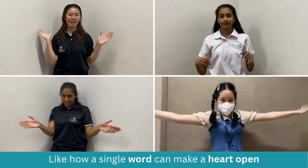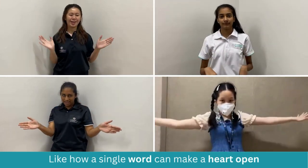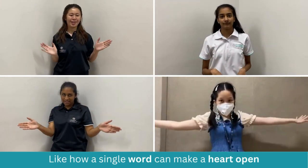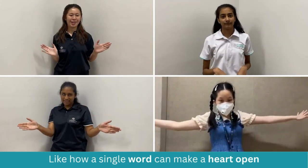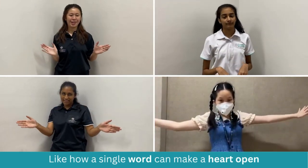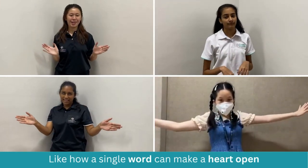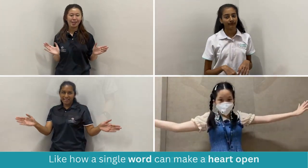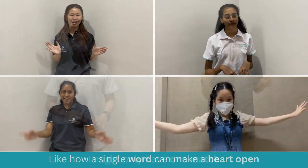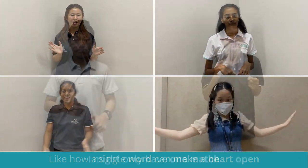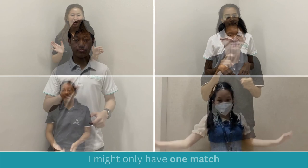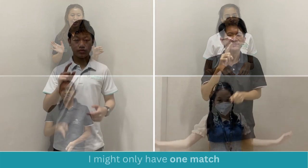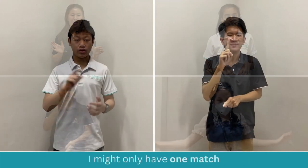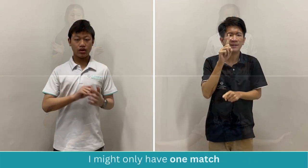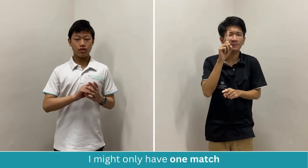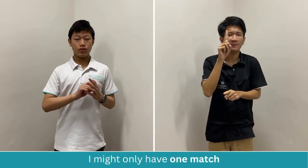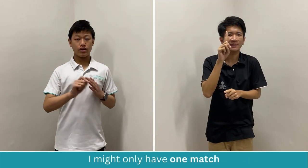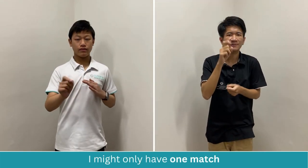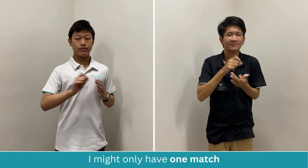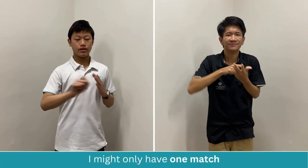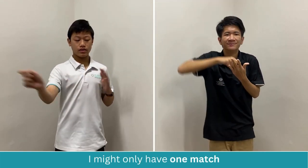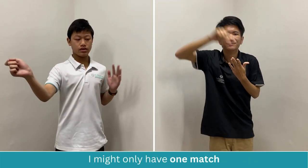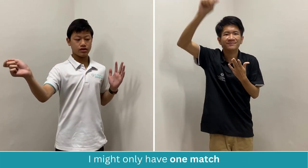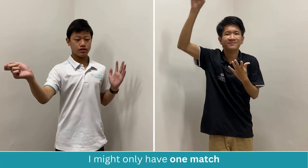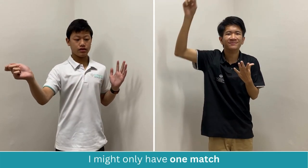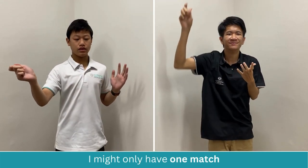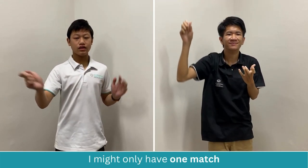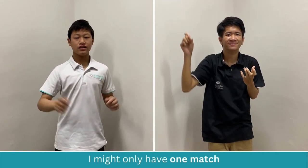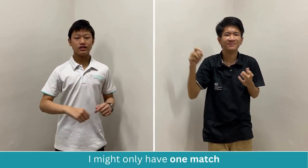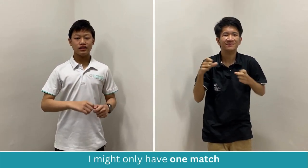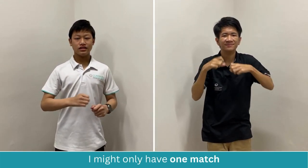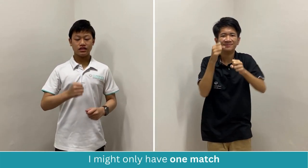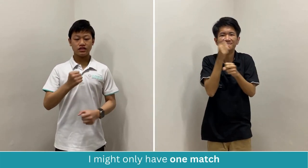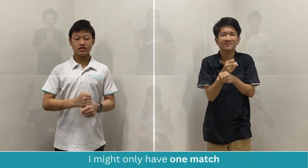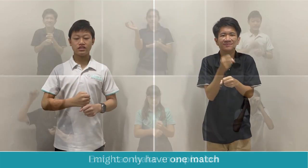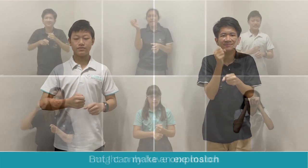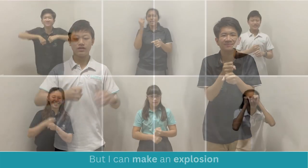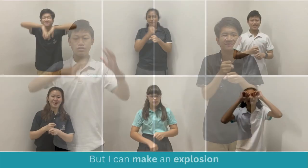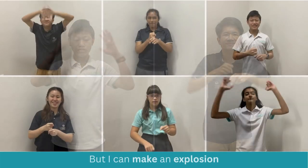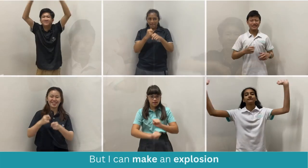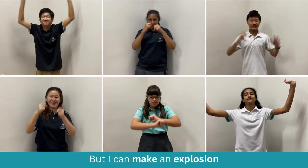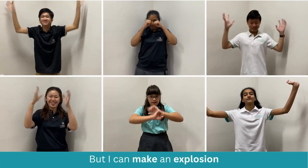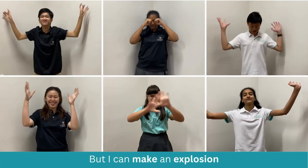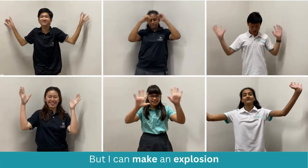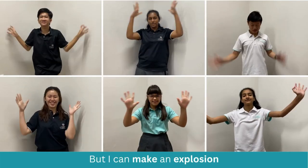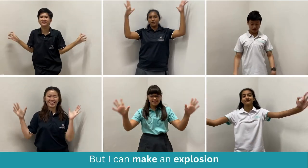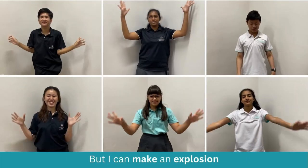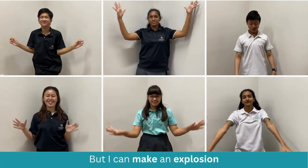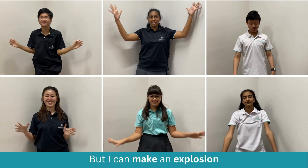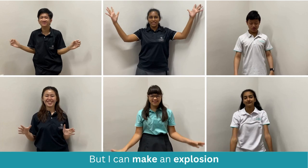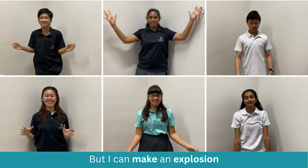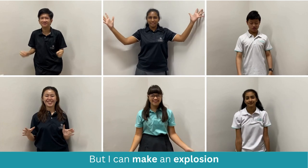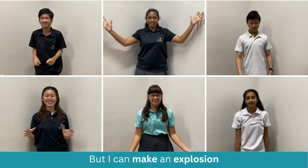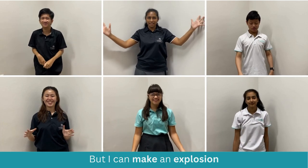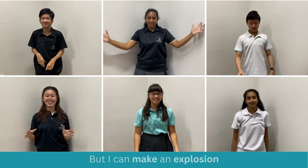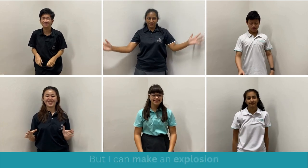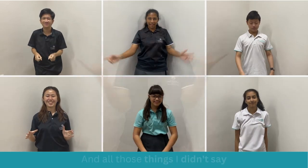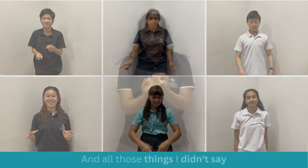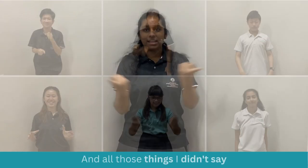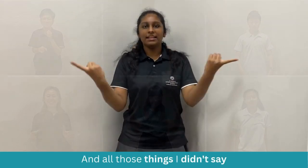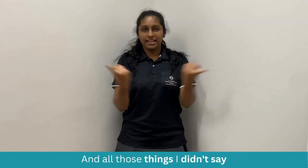open. I might only have one match, but I can make an explosion. And all